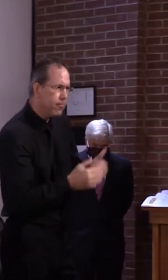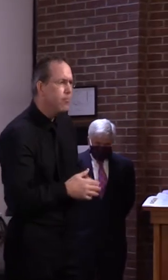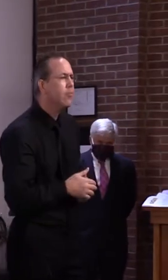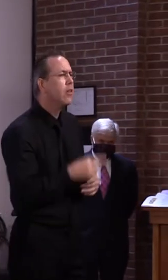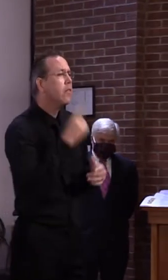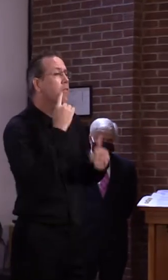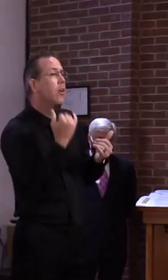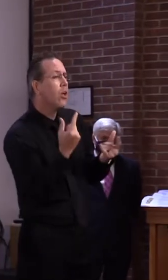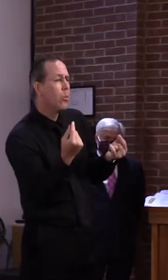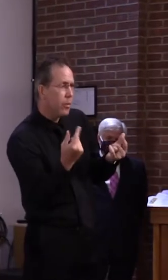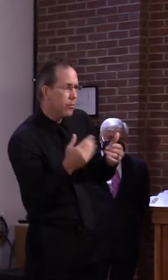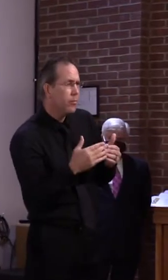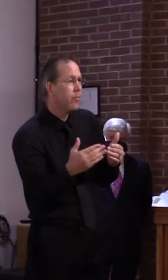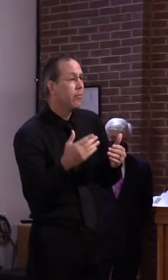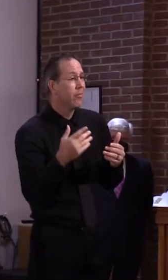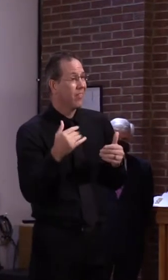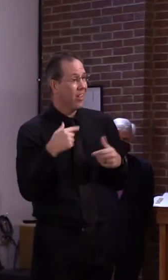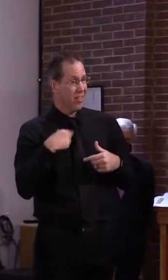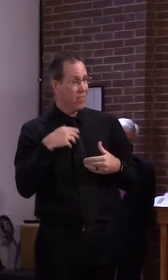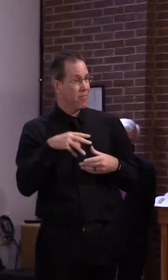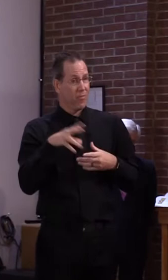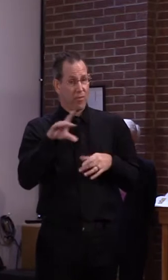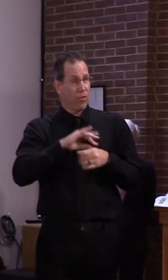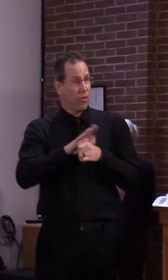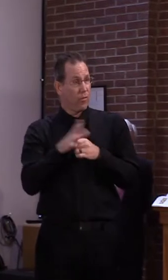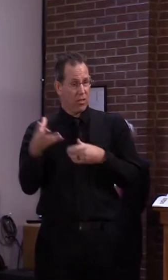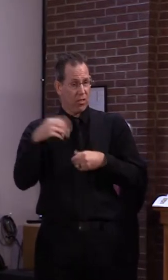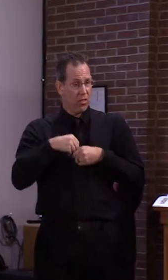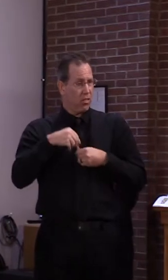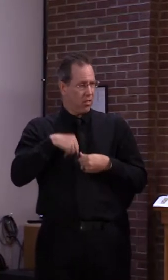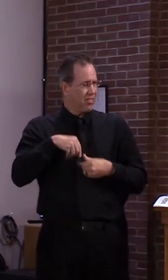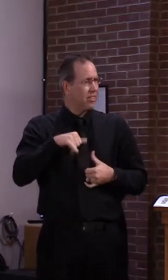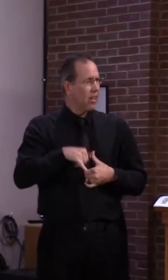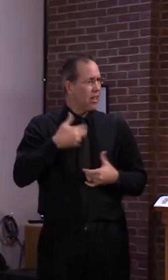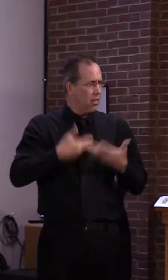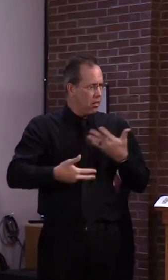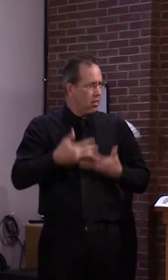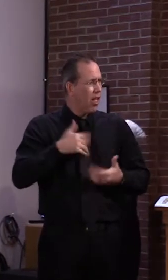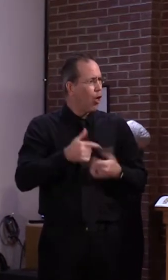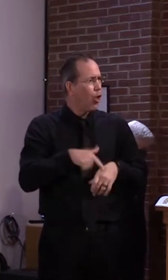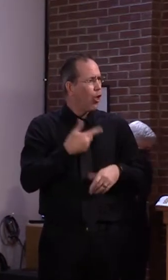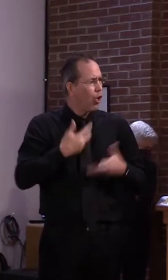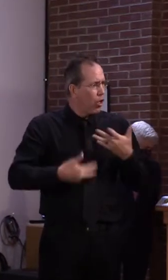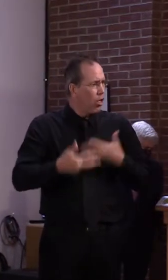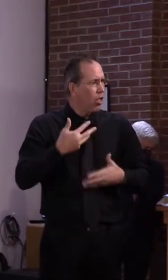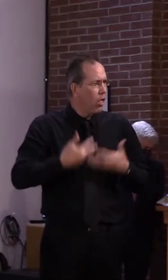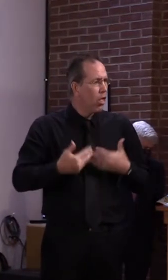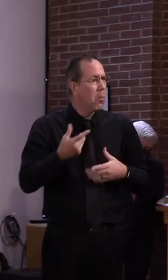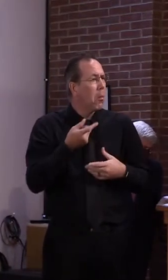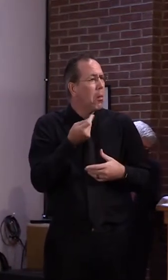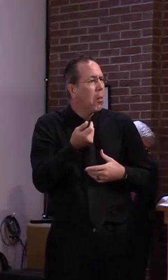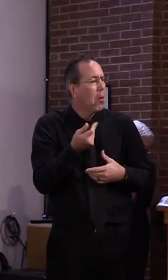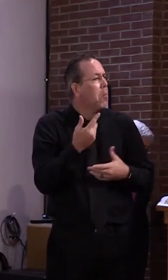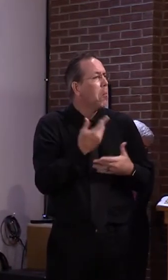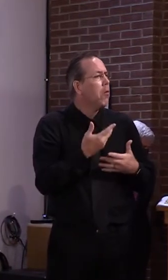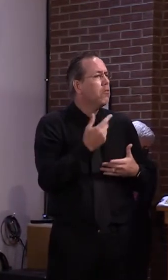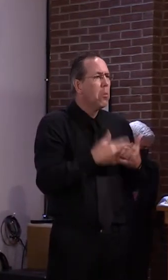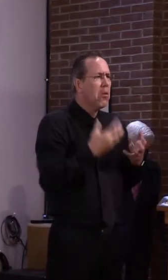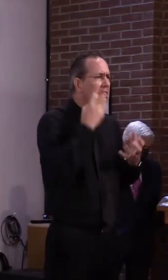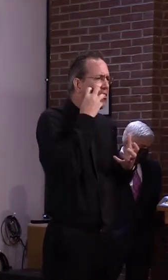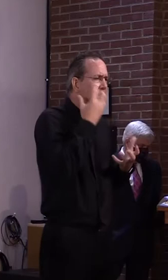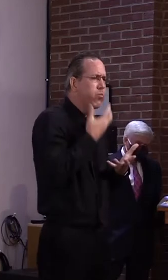people. And even if I'm picking up some people who may not be so infectious, I'm not too worried about that right